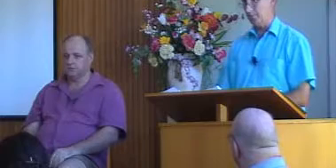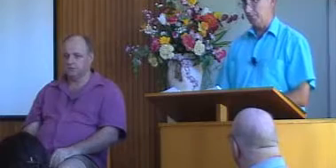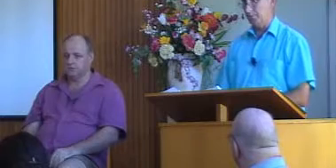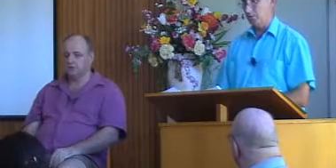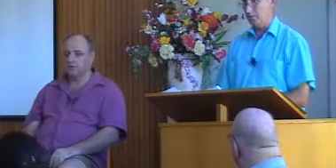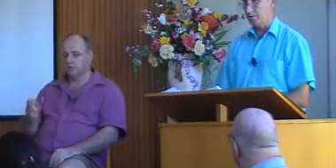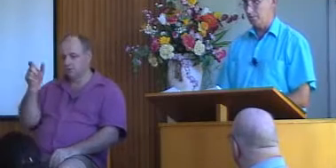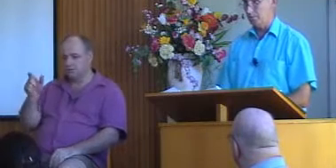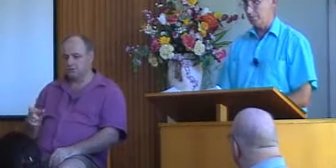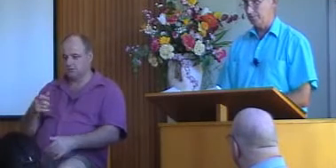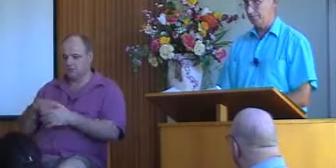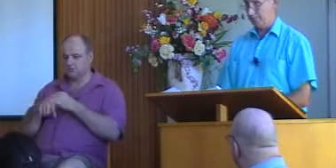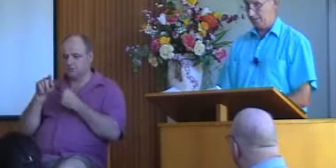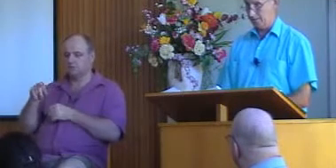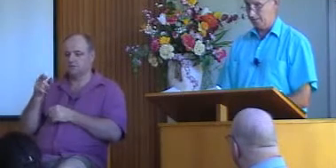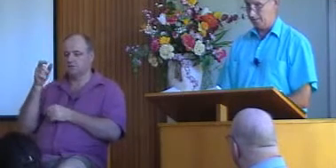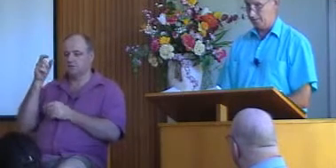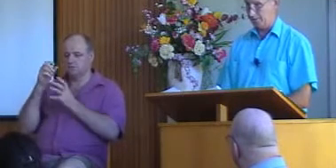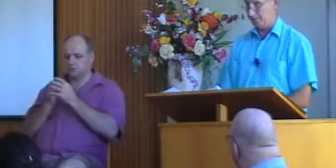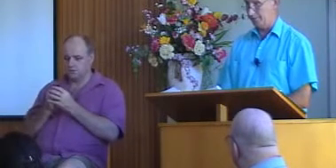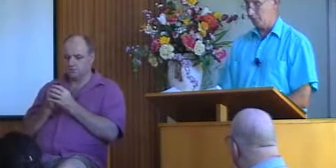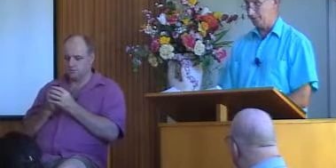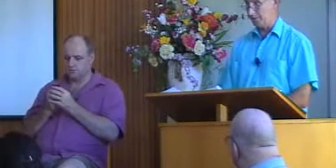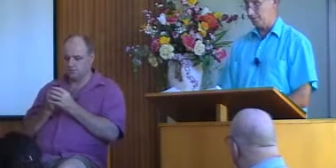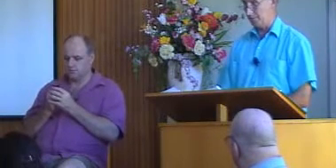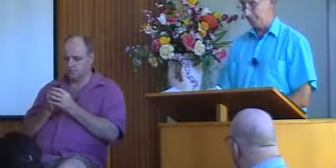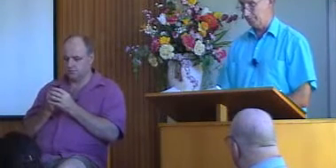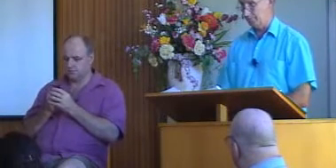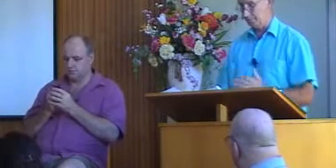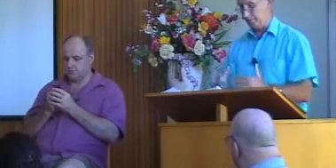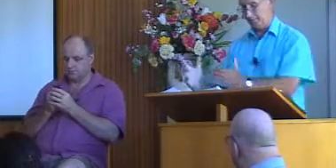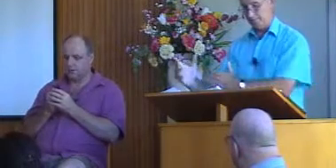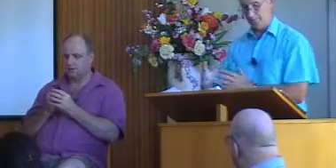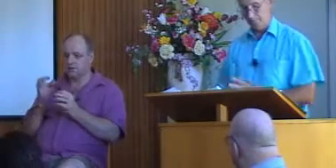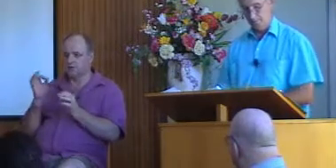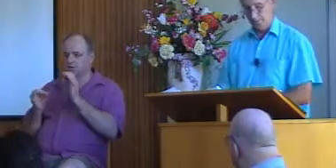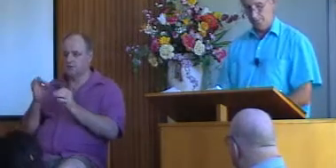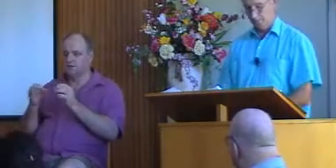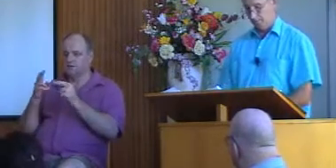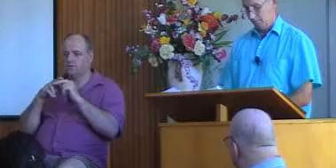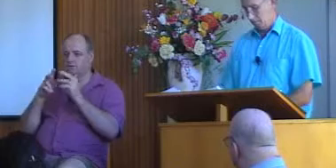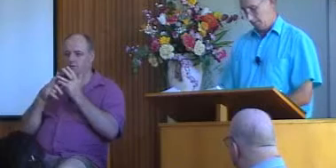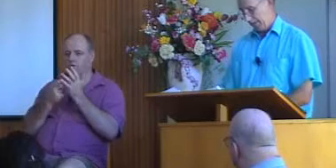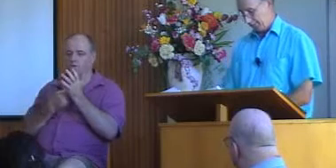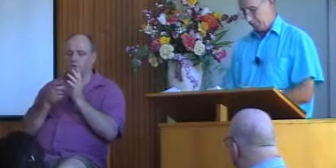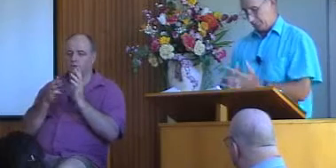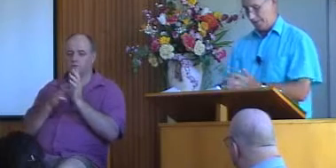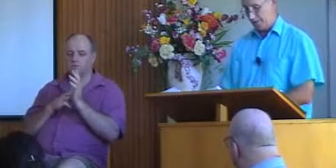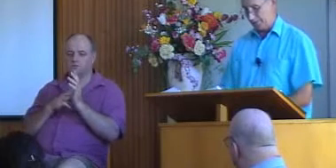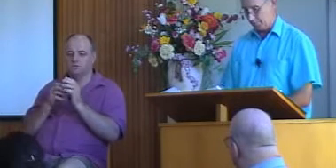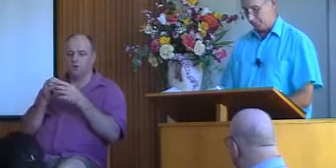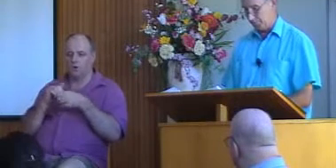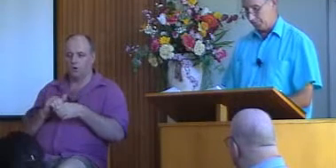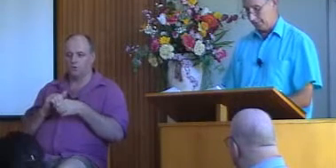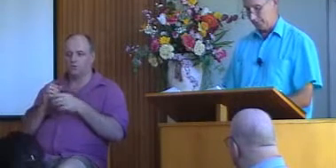person in that group who we got on well with decided to form his own group, and we attended that group, and